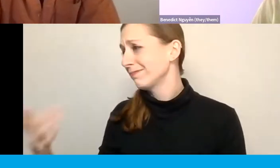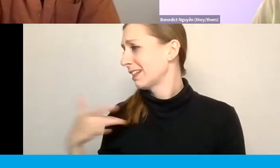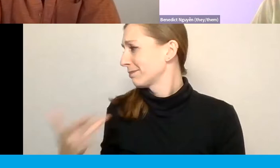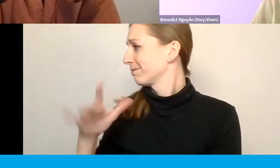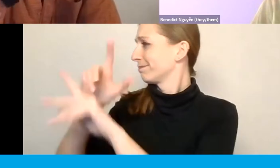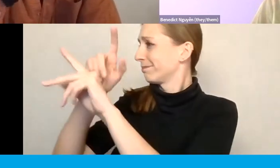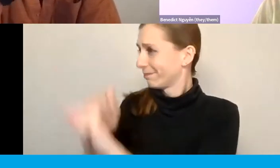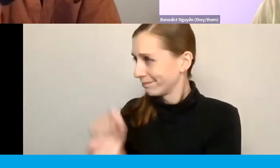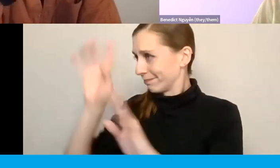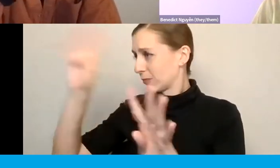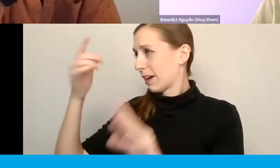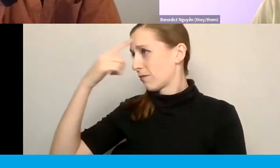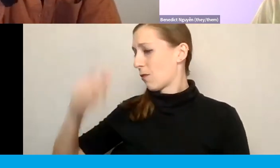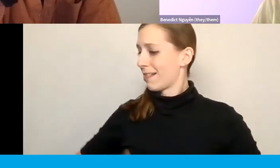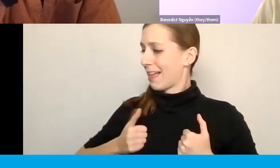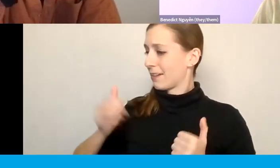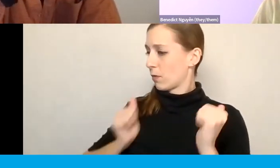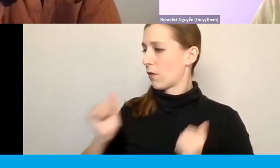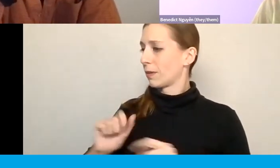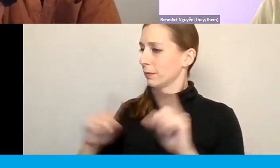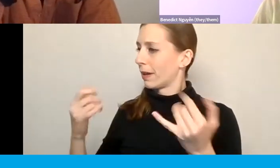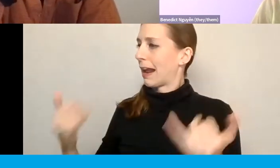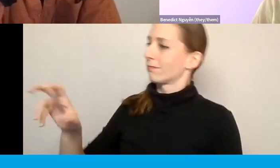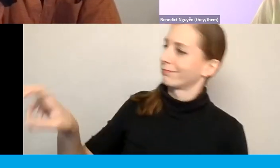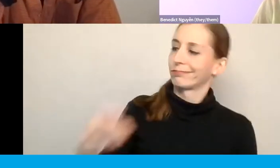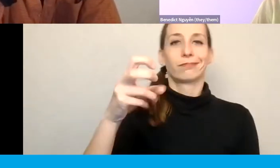now making for the 2D screen.